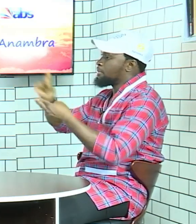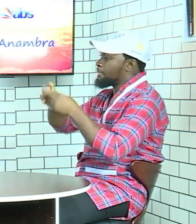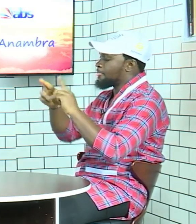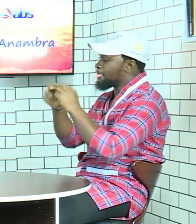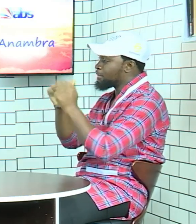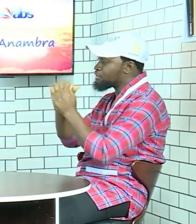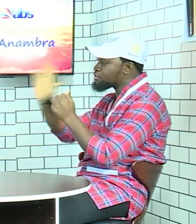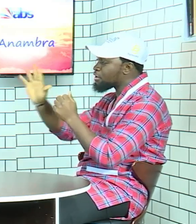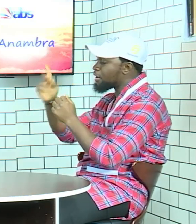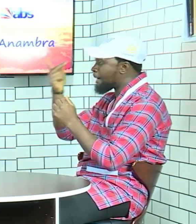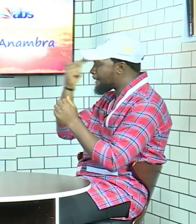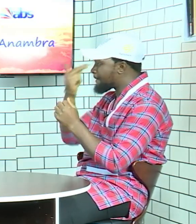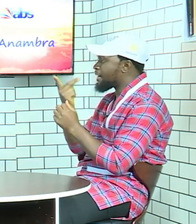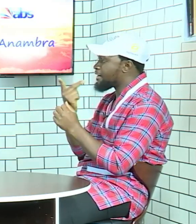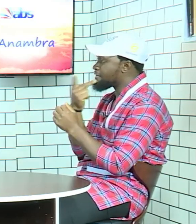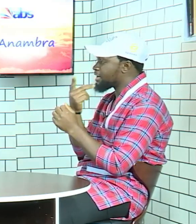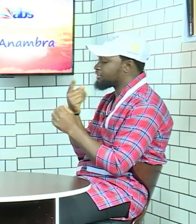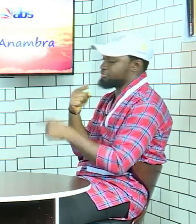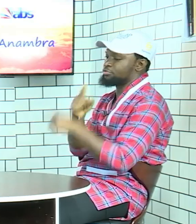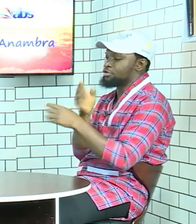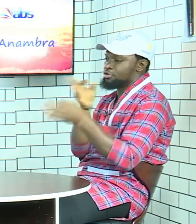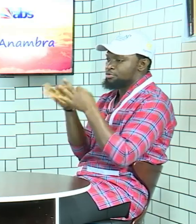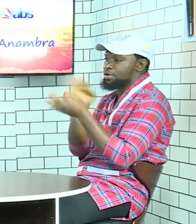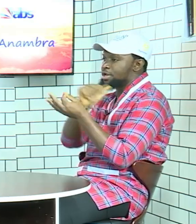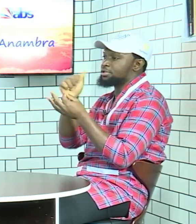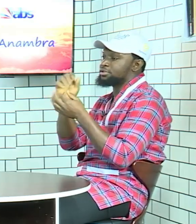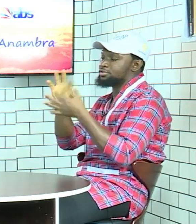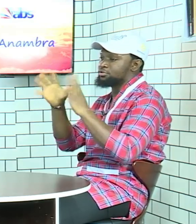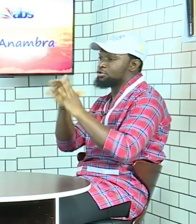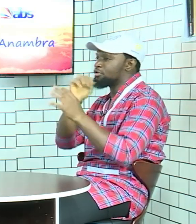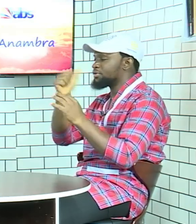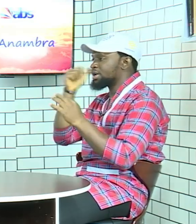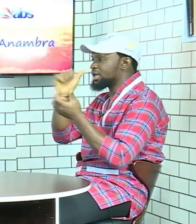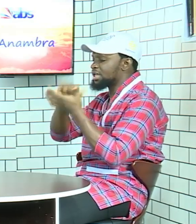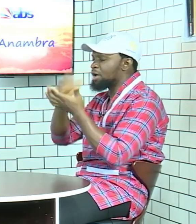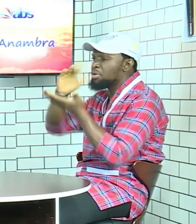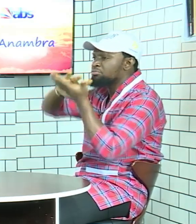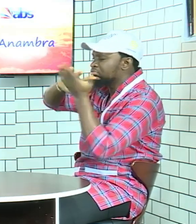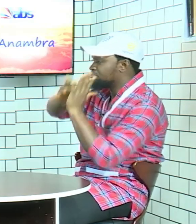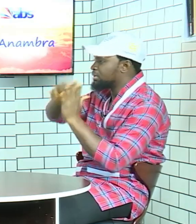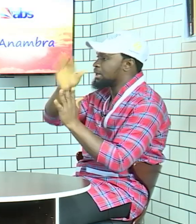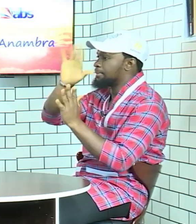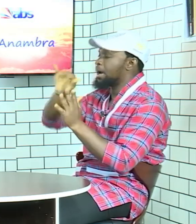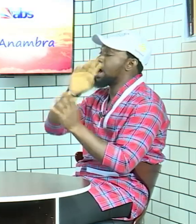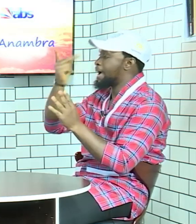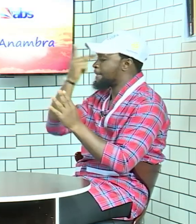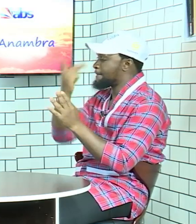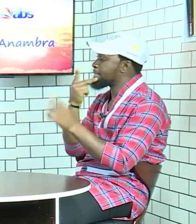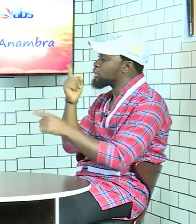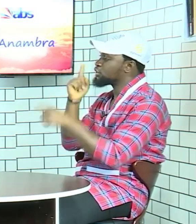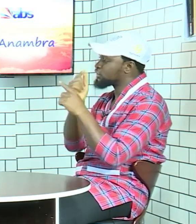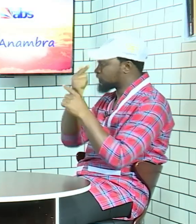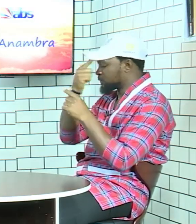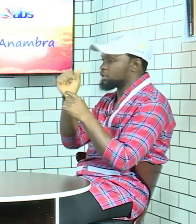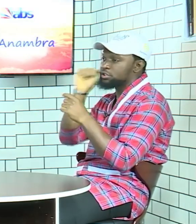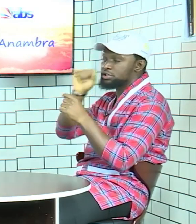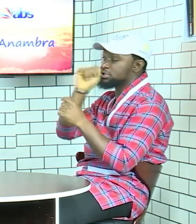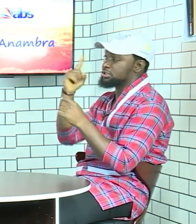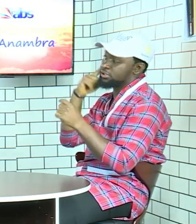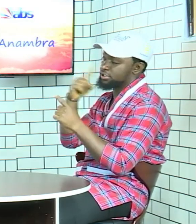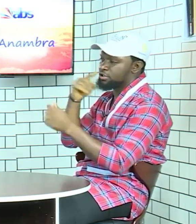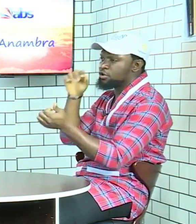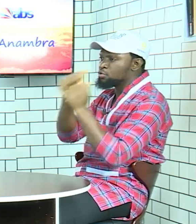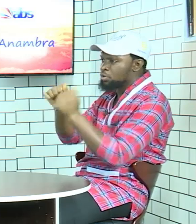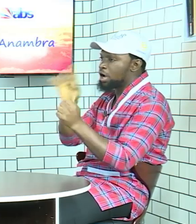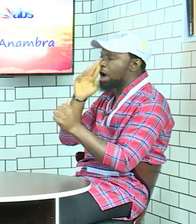parents, because he just told us a story of a girl that was maltreated by her parents just because she's deaf, which is not even